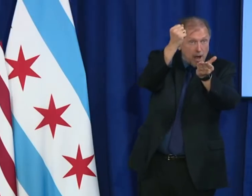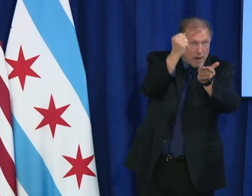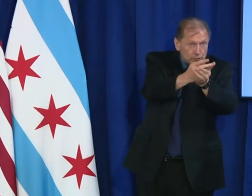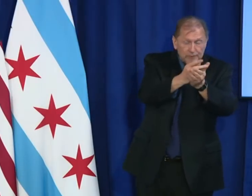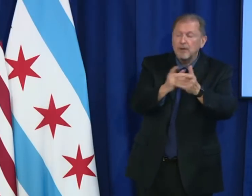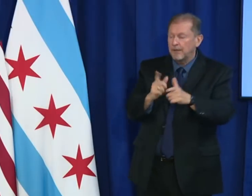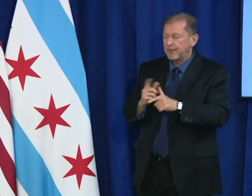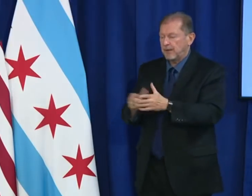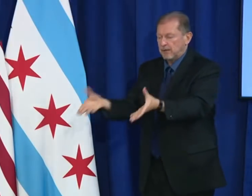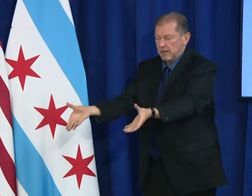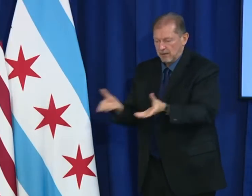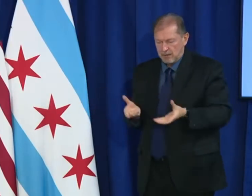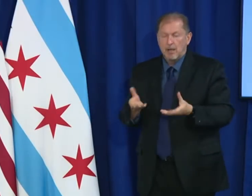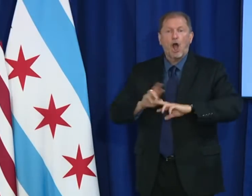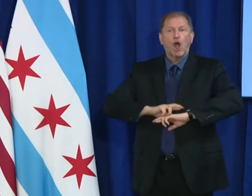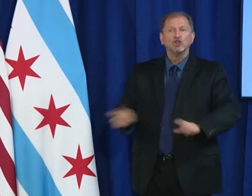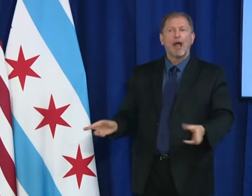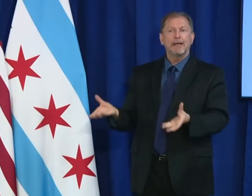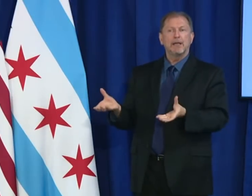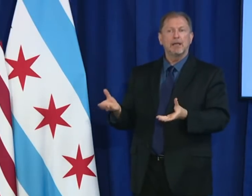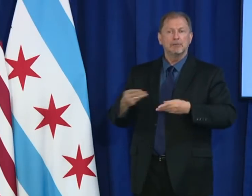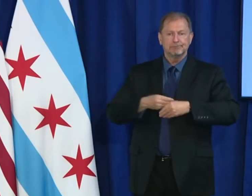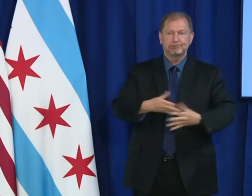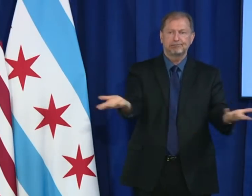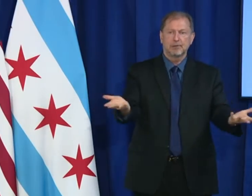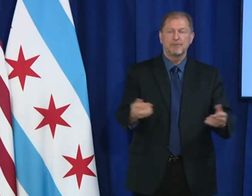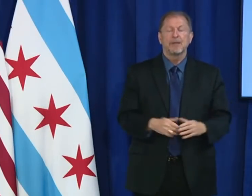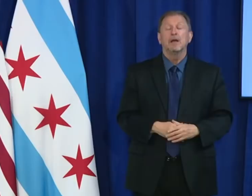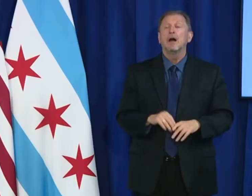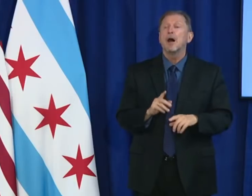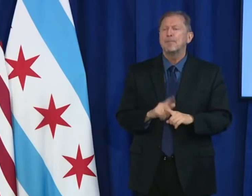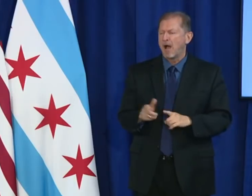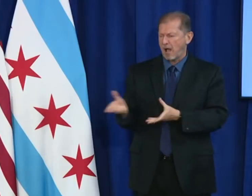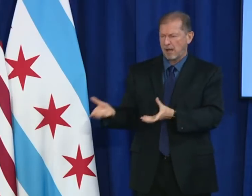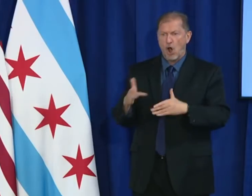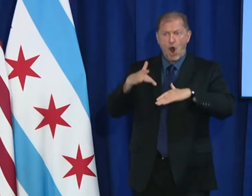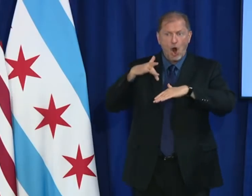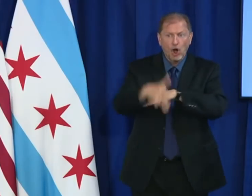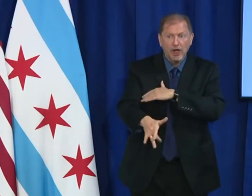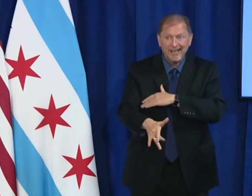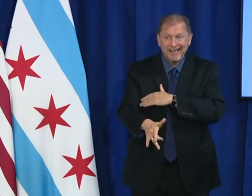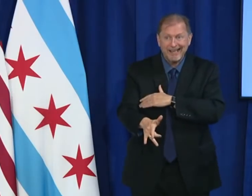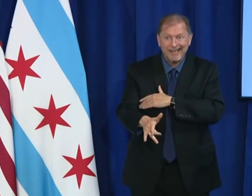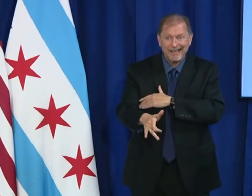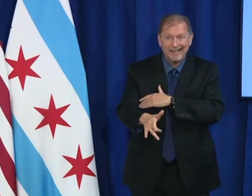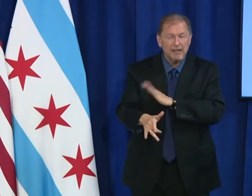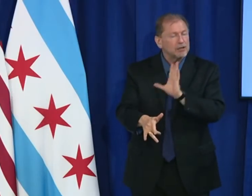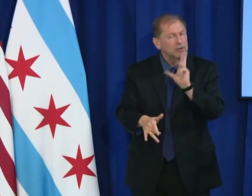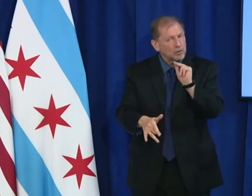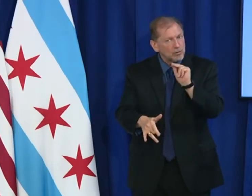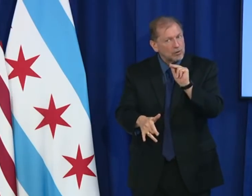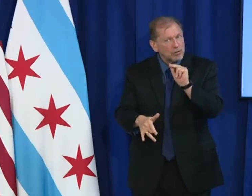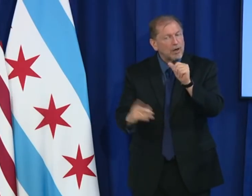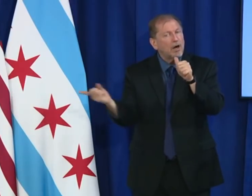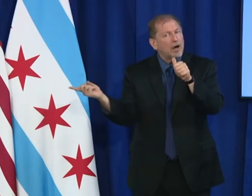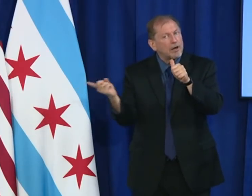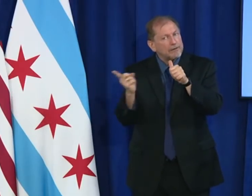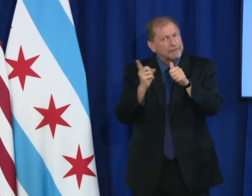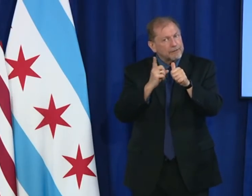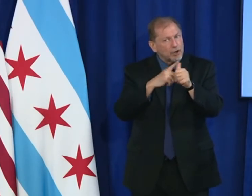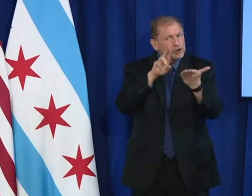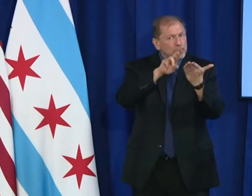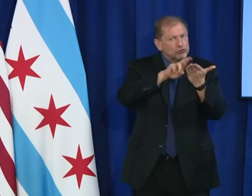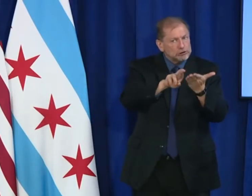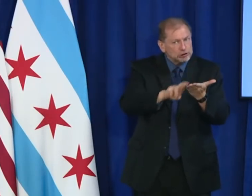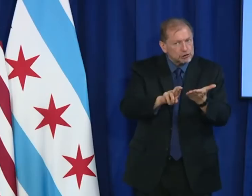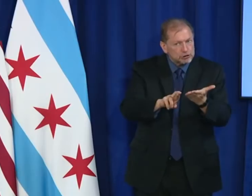through all of the appropriate scientific review. I can't say that strongly enough. There will not be a recommendation at the federal level, at